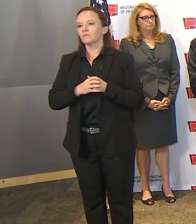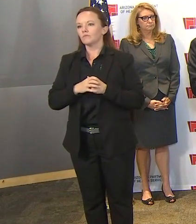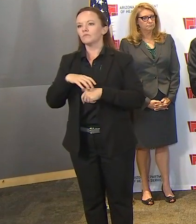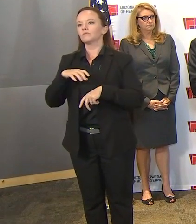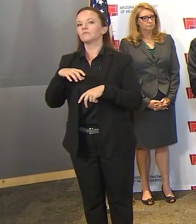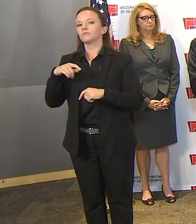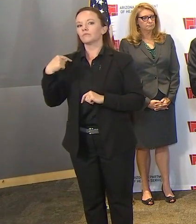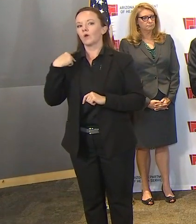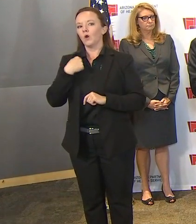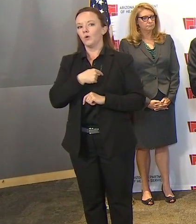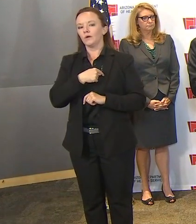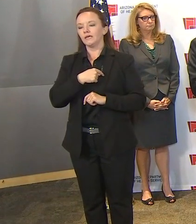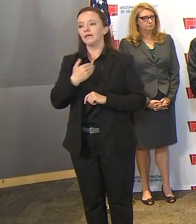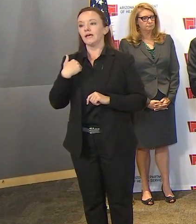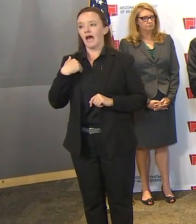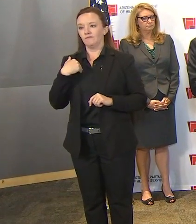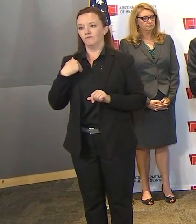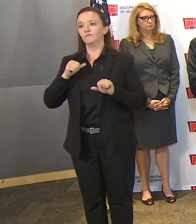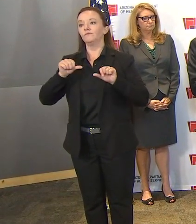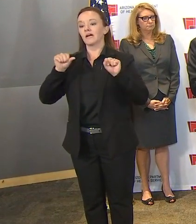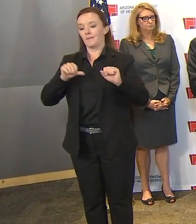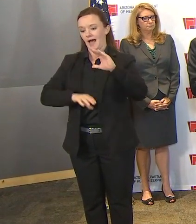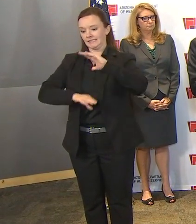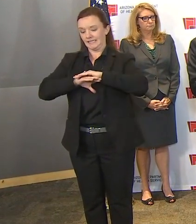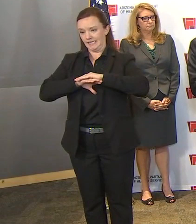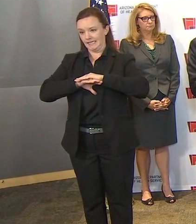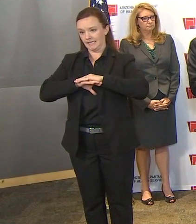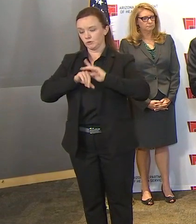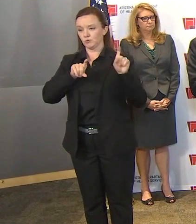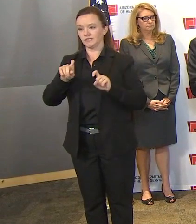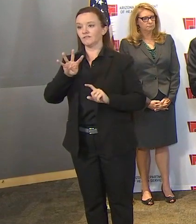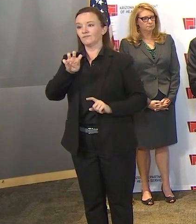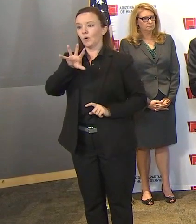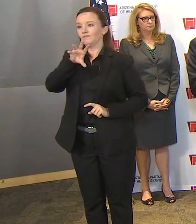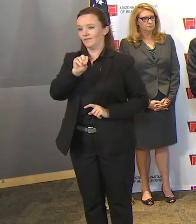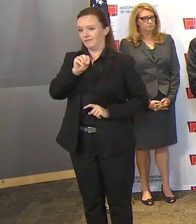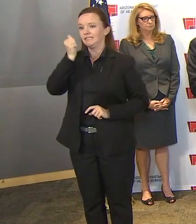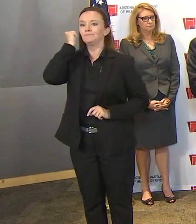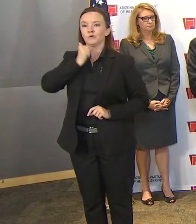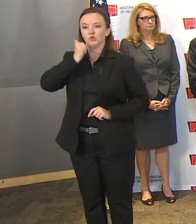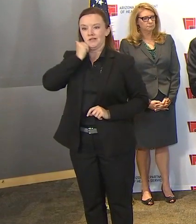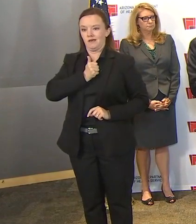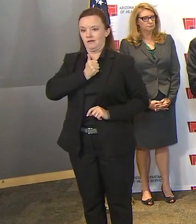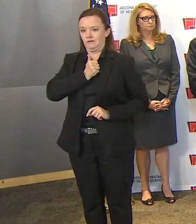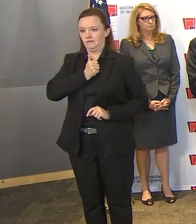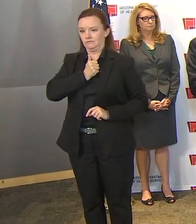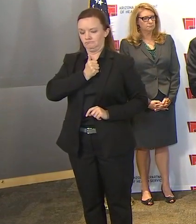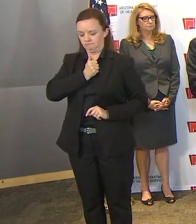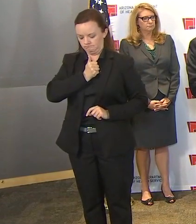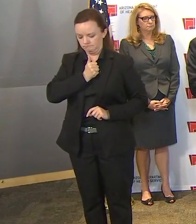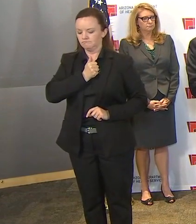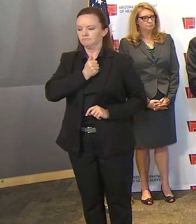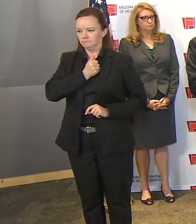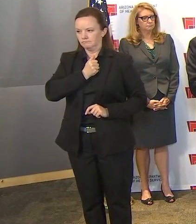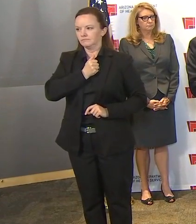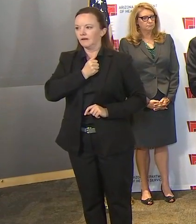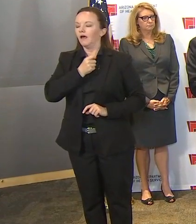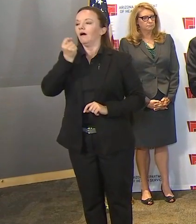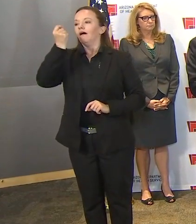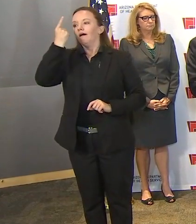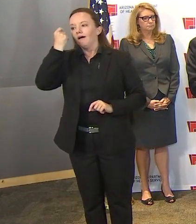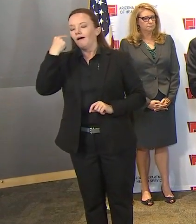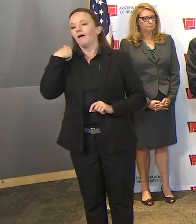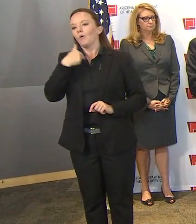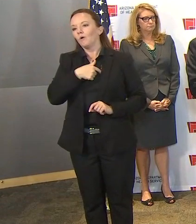What we can do is we have the capacity to do 450 tests per day. That would be, but